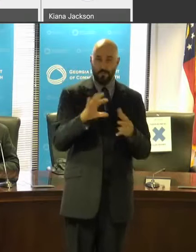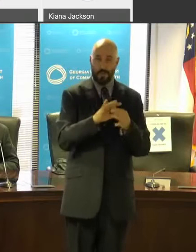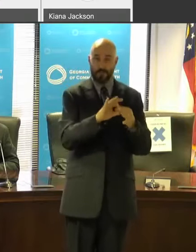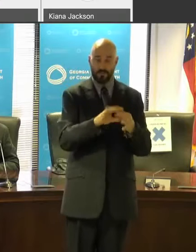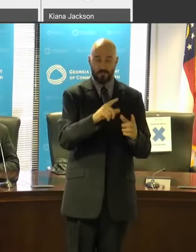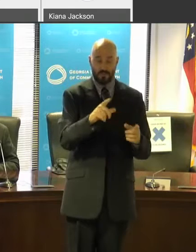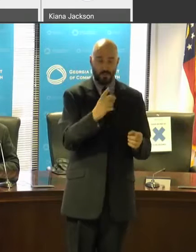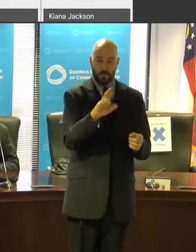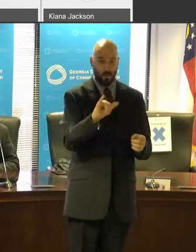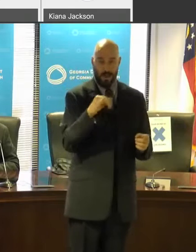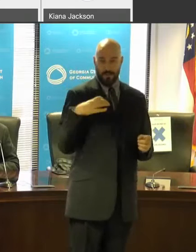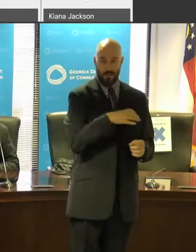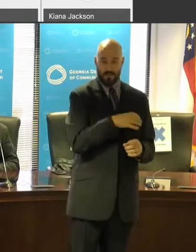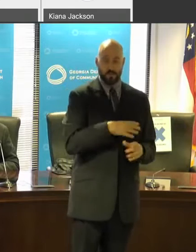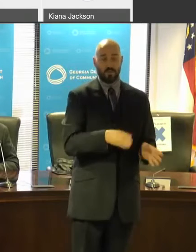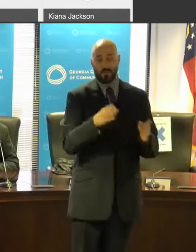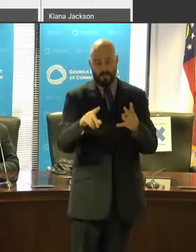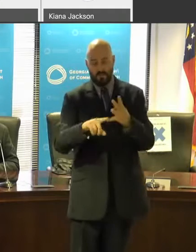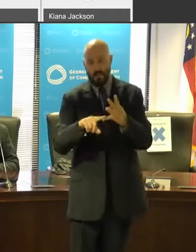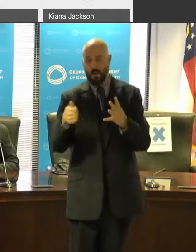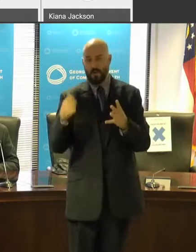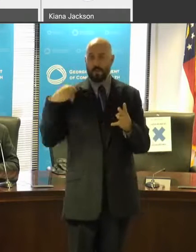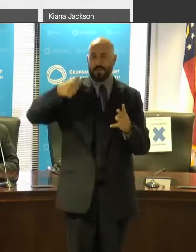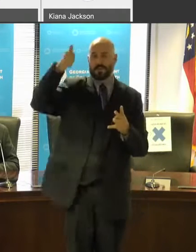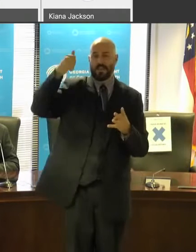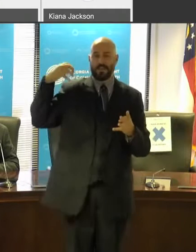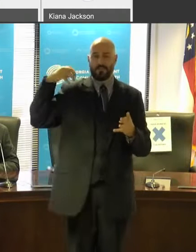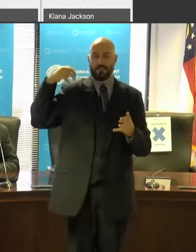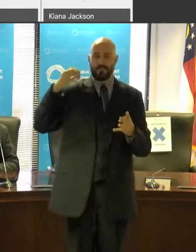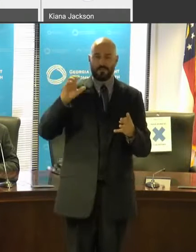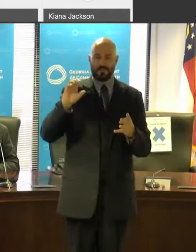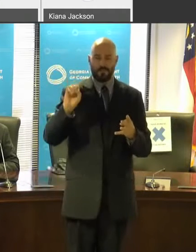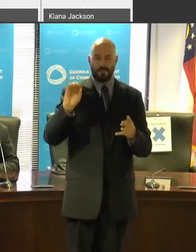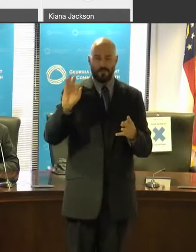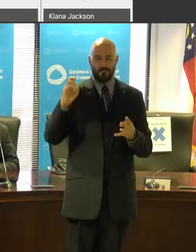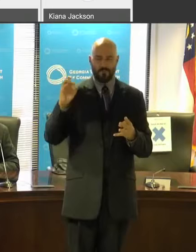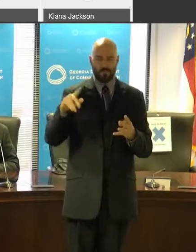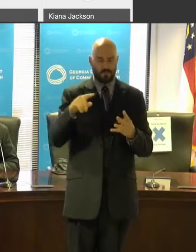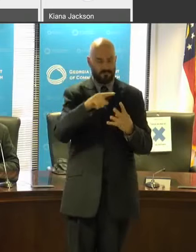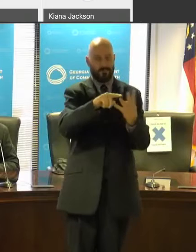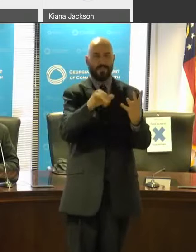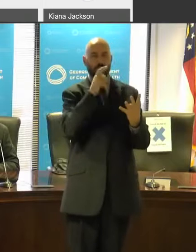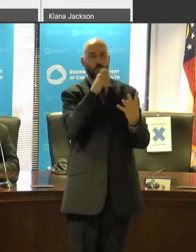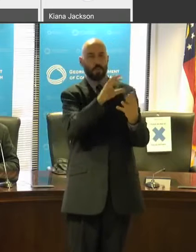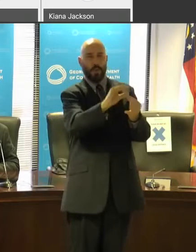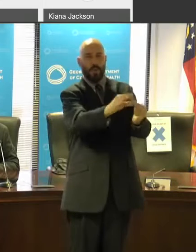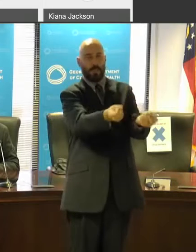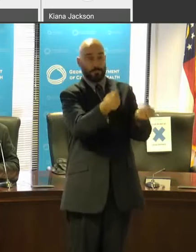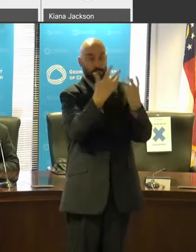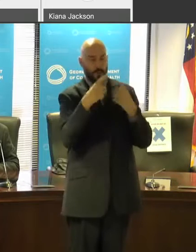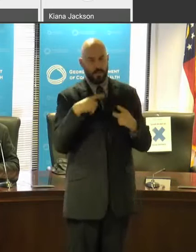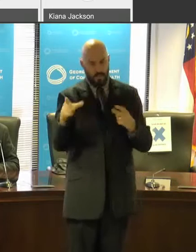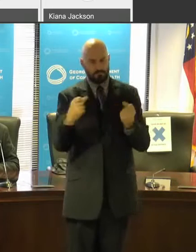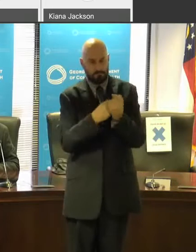Cato, Chief Executive Officer, AG Rhodes. Several commenters were in favor of the new quality incentive for